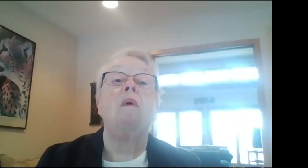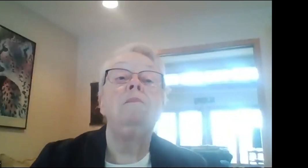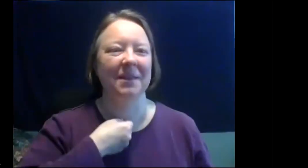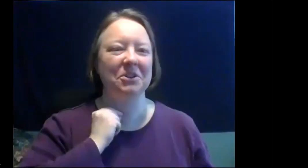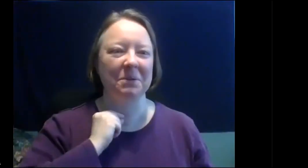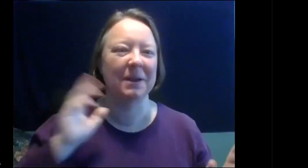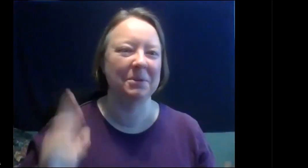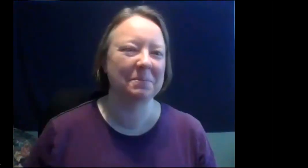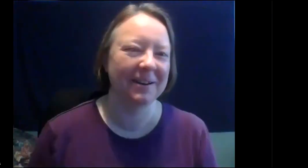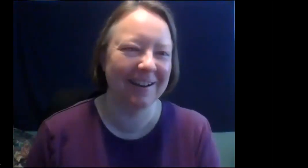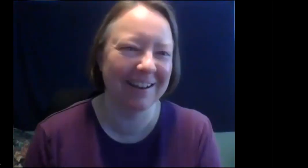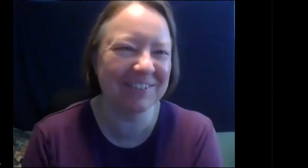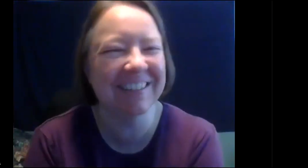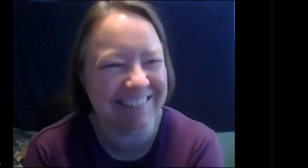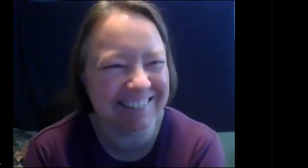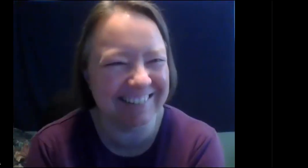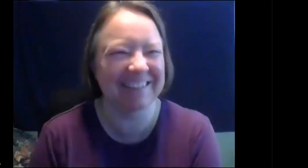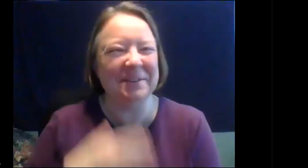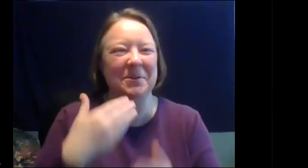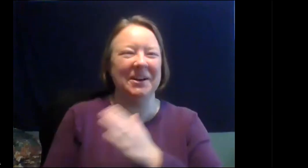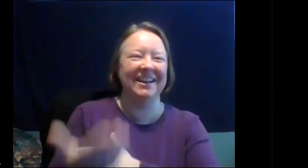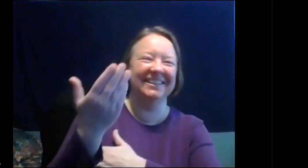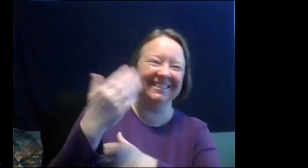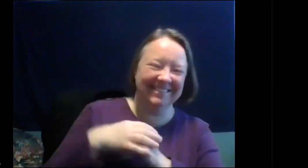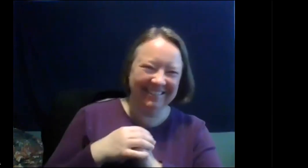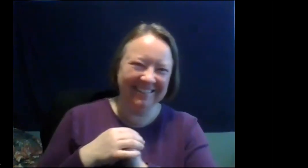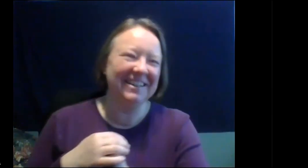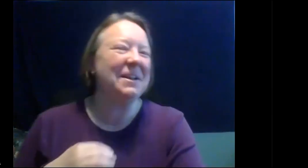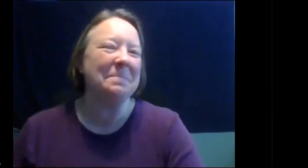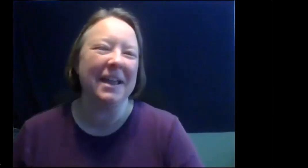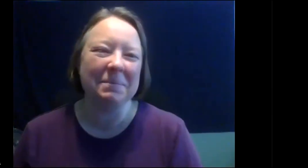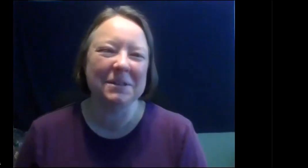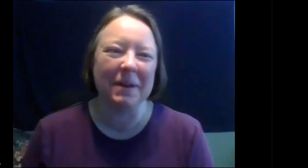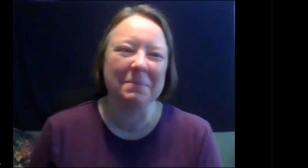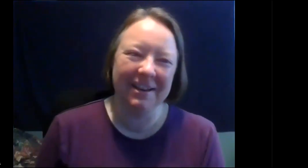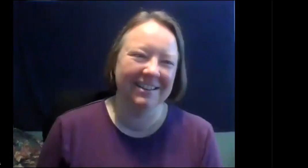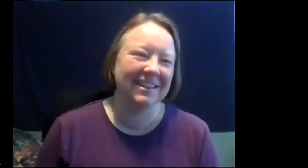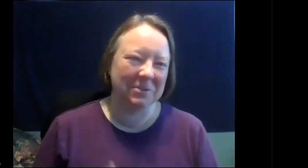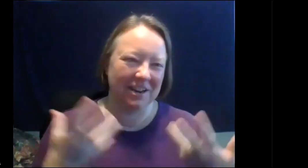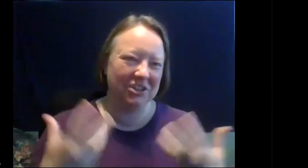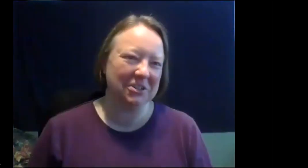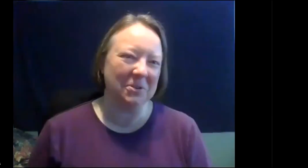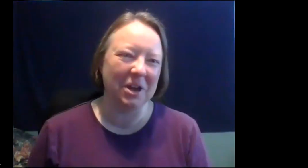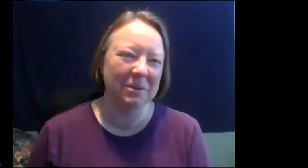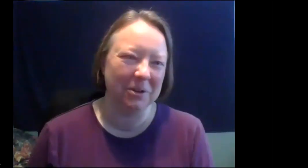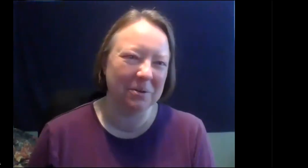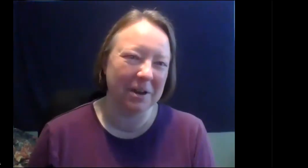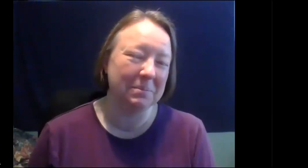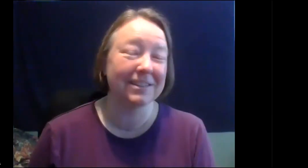Oh, let me turn my mute button off. Good morning. My name is Beth McGinnis. That's what I just told all of you in